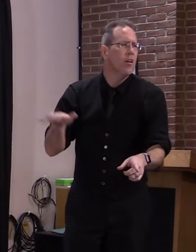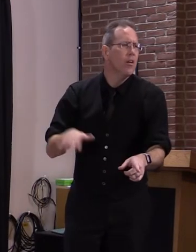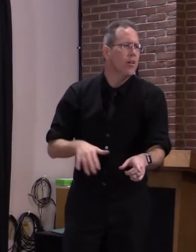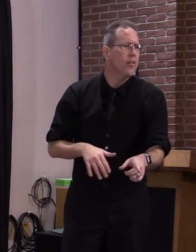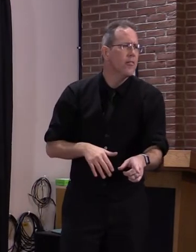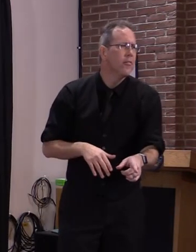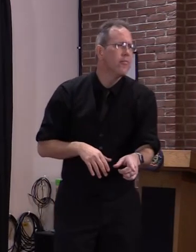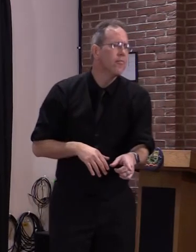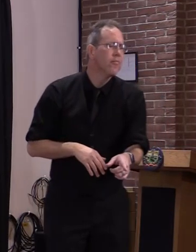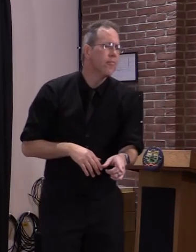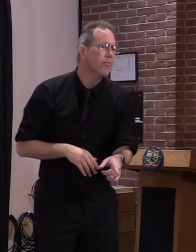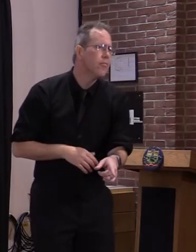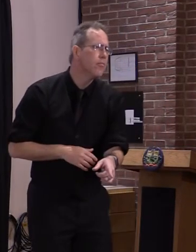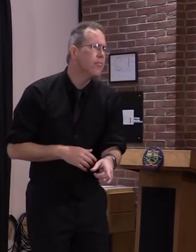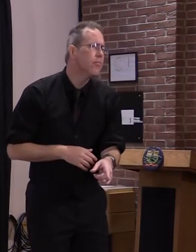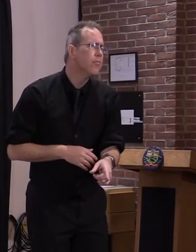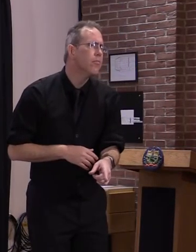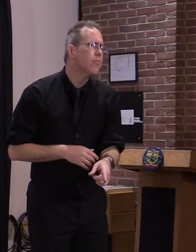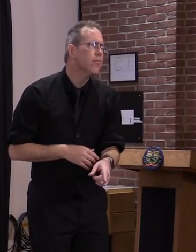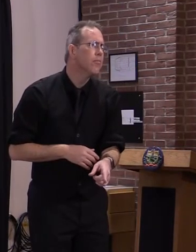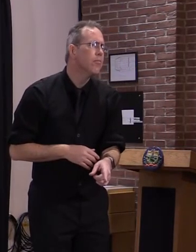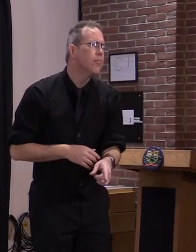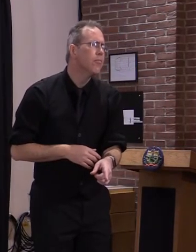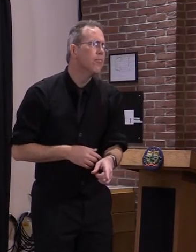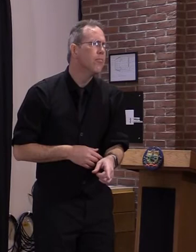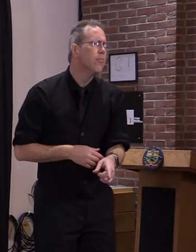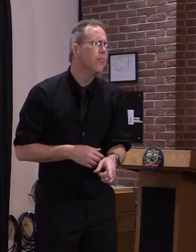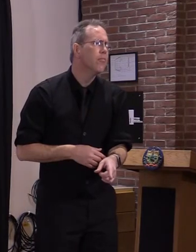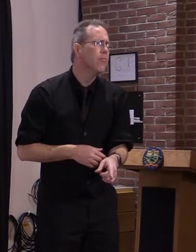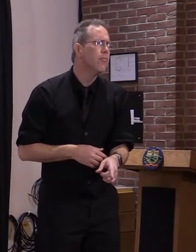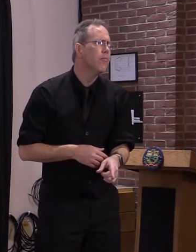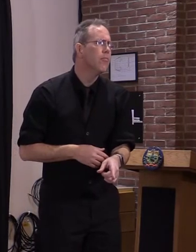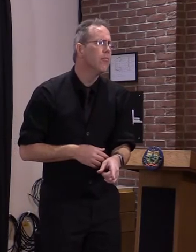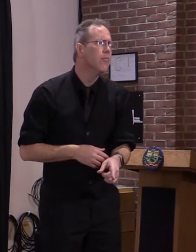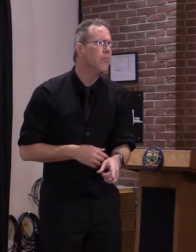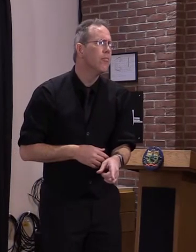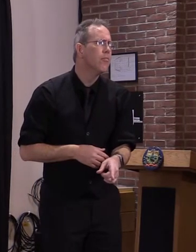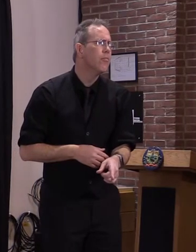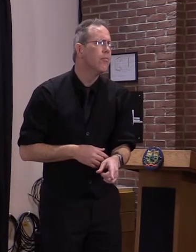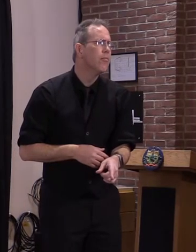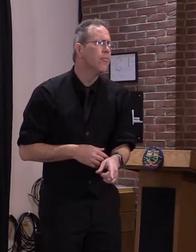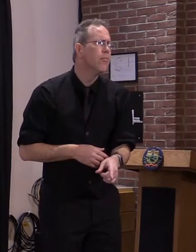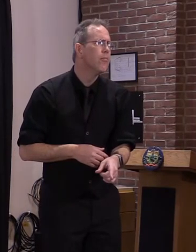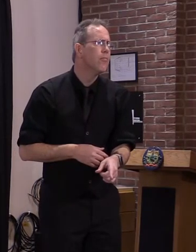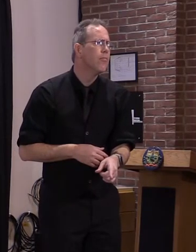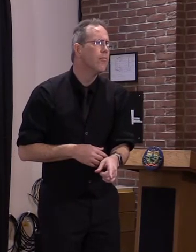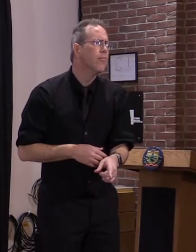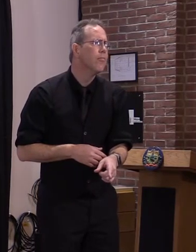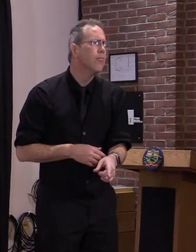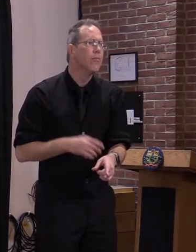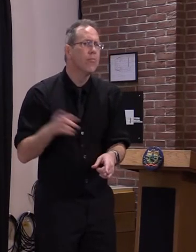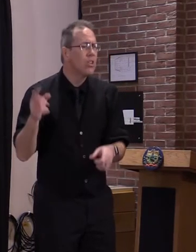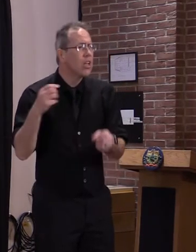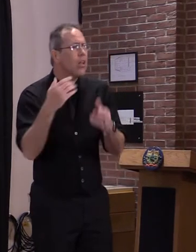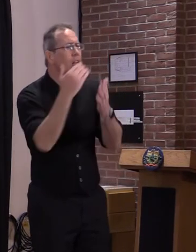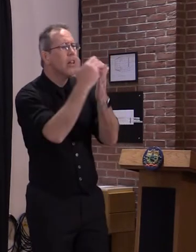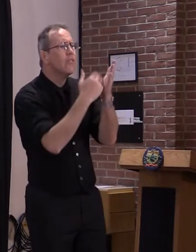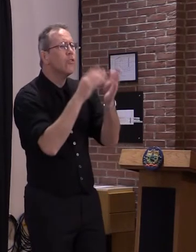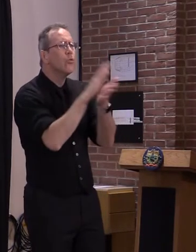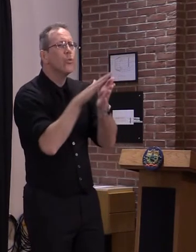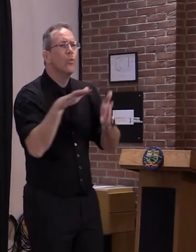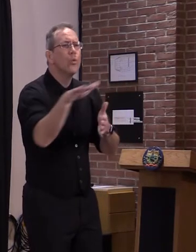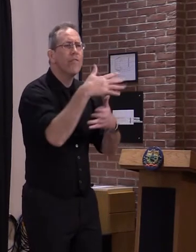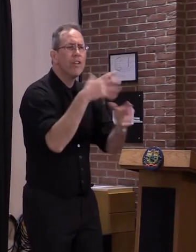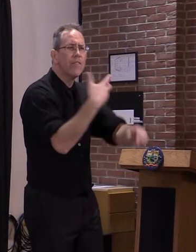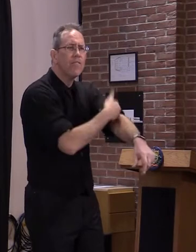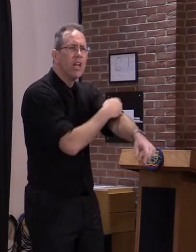highly vaccinated schools throughout the state? Yeah, it's something we're working on. Thank you for asking. we had the week of vacation,